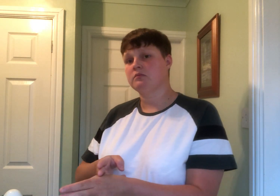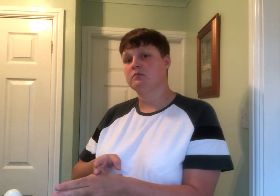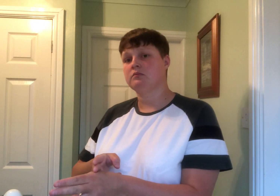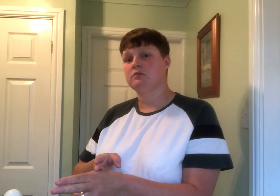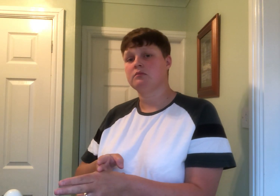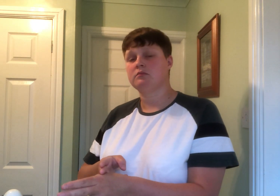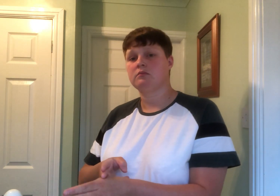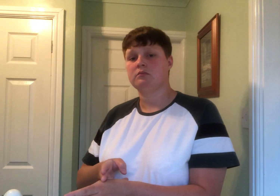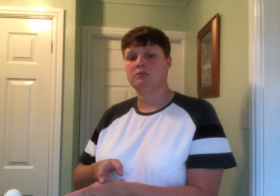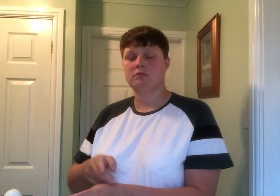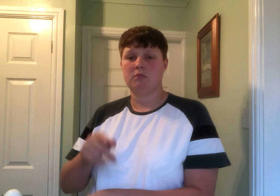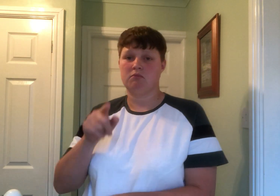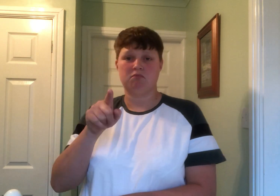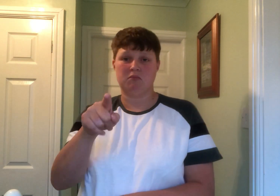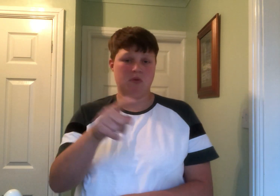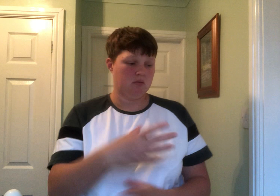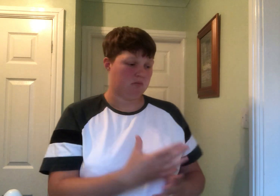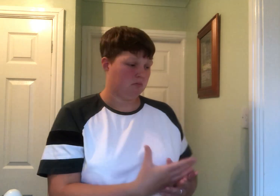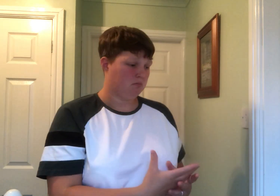And you're not here